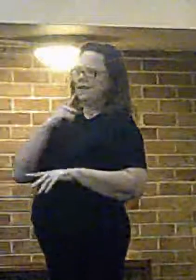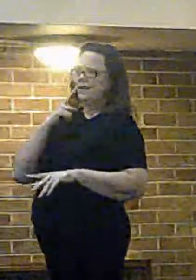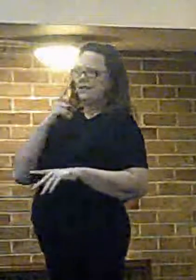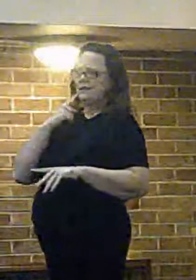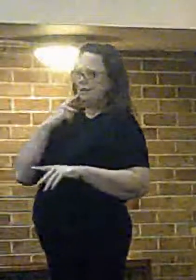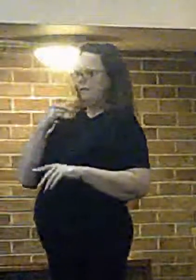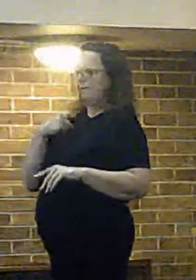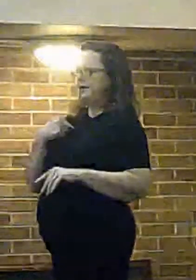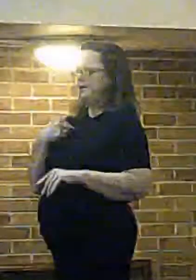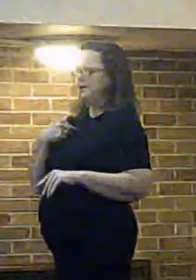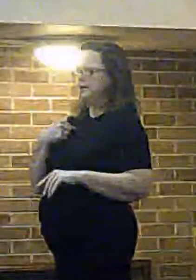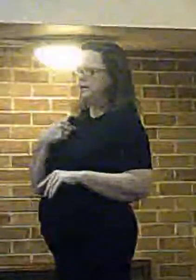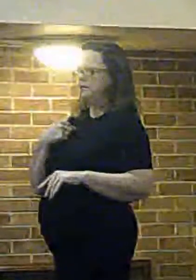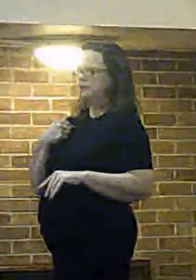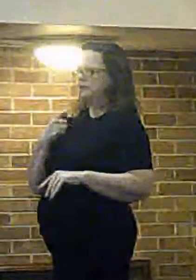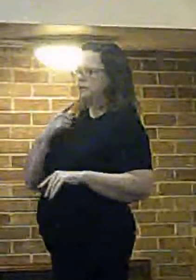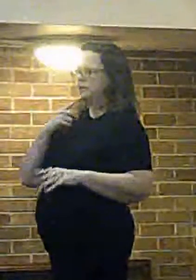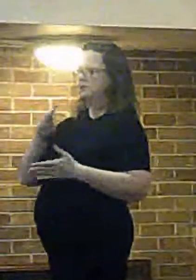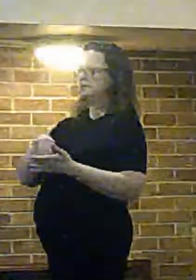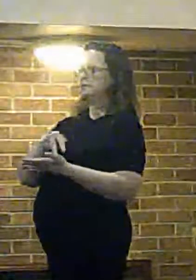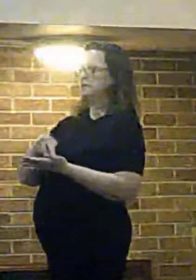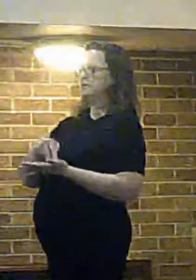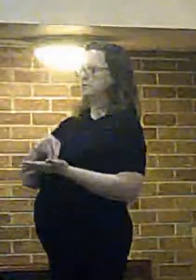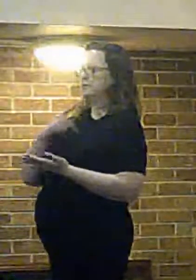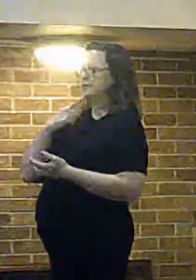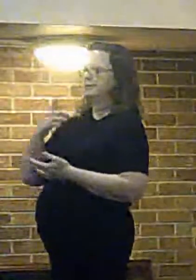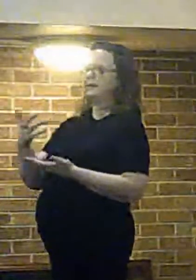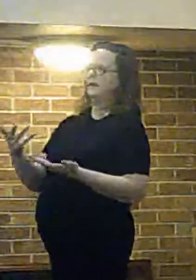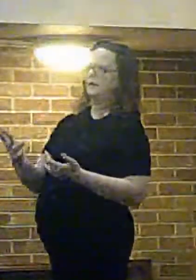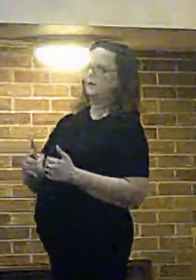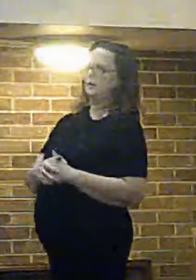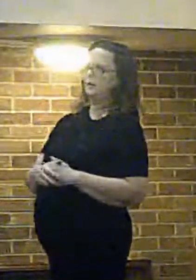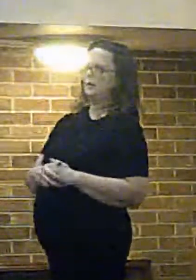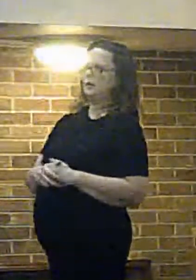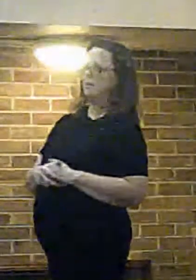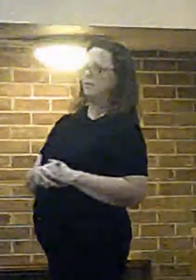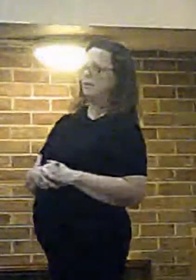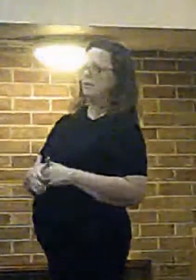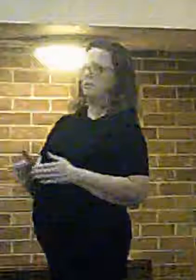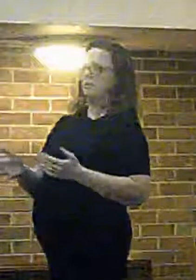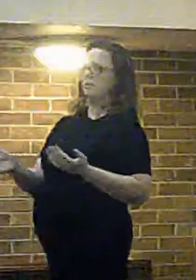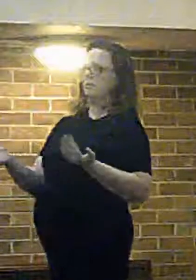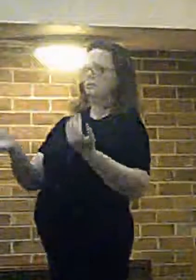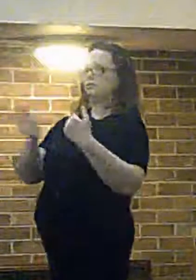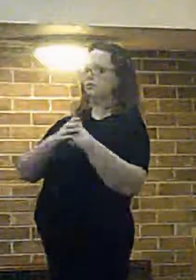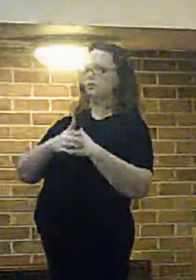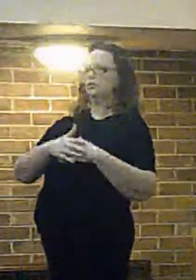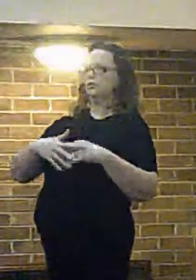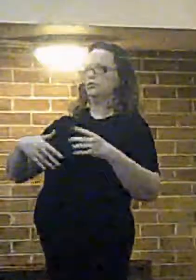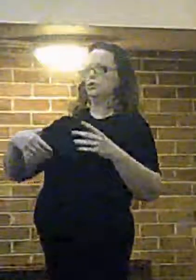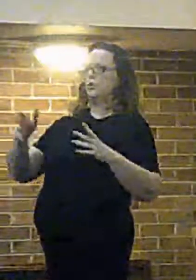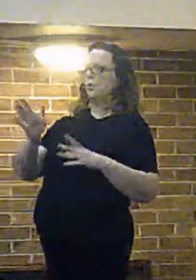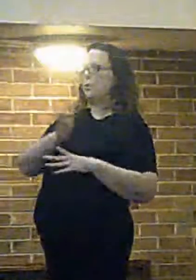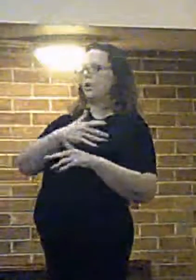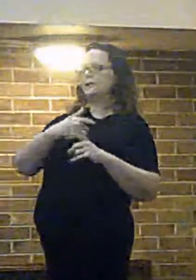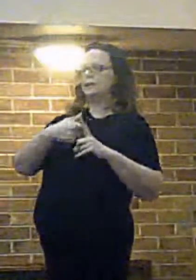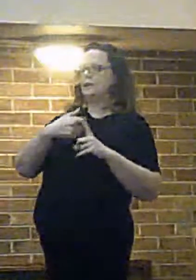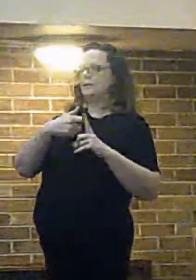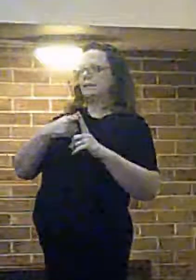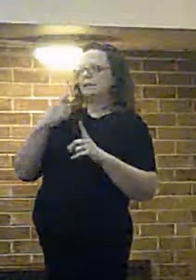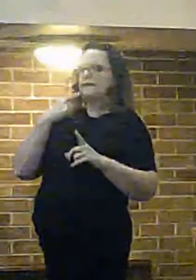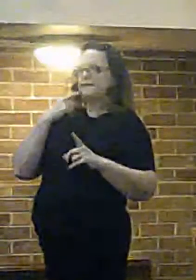me would be to stand up here and just to say, let's shut Upton. Let's shut West Kirby, rather, a much easier thing